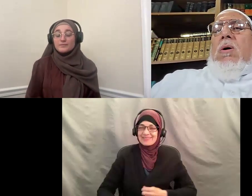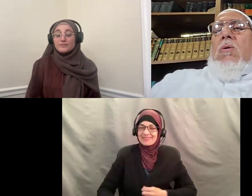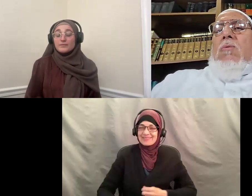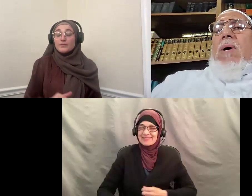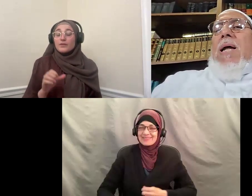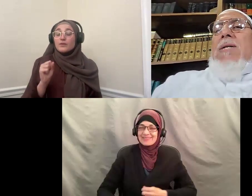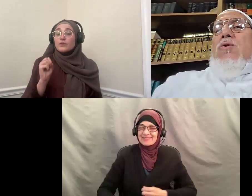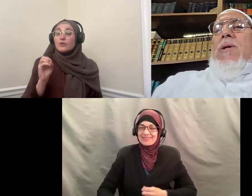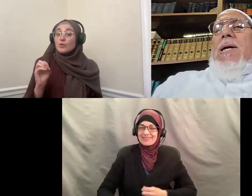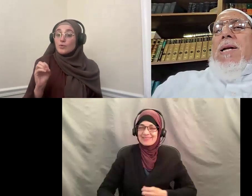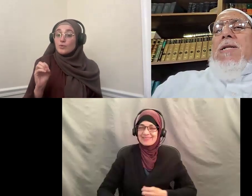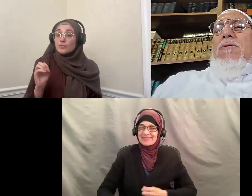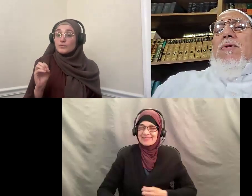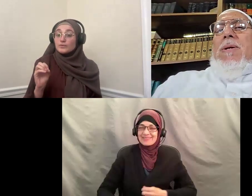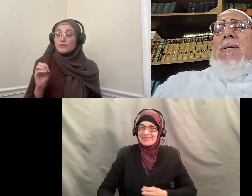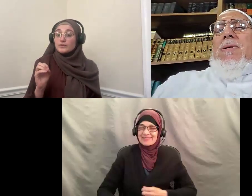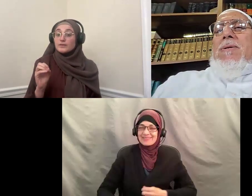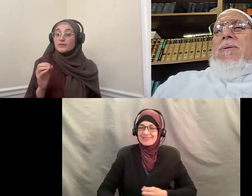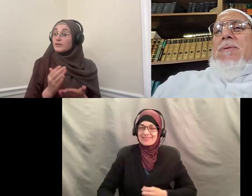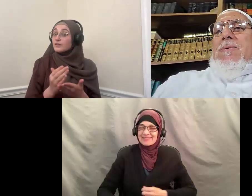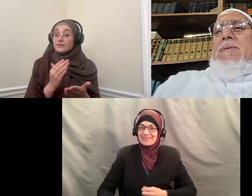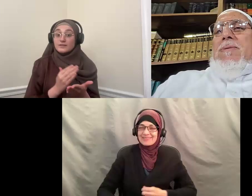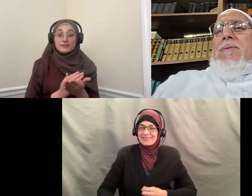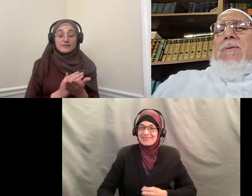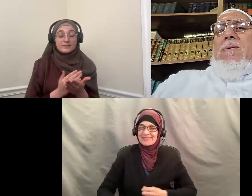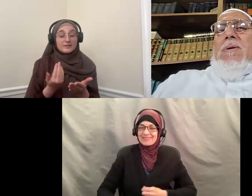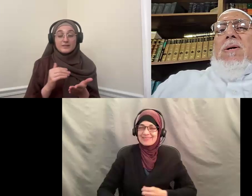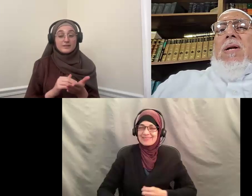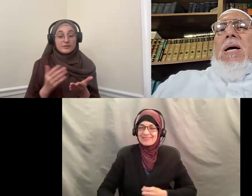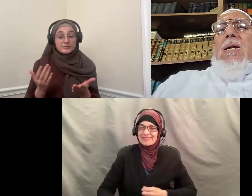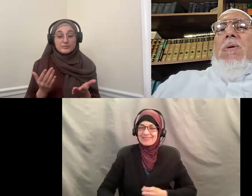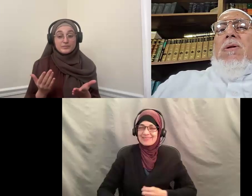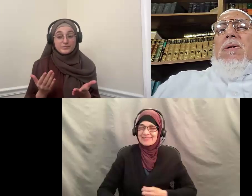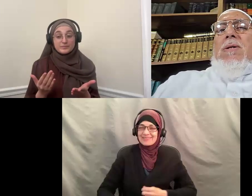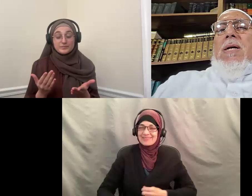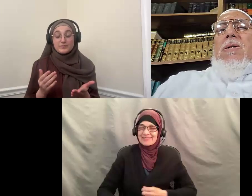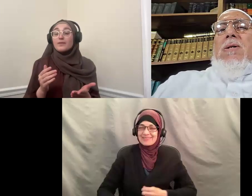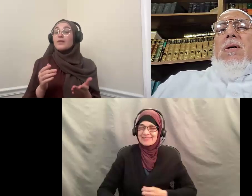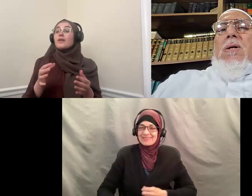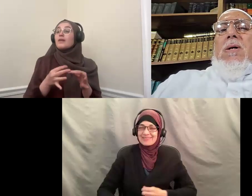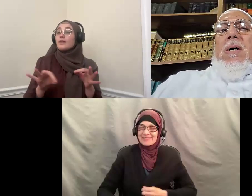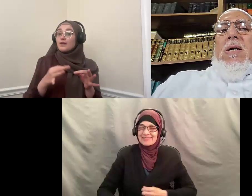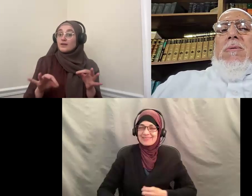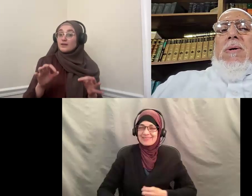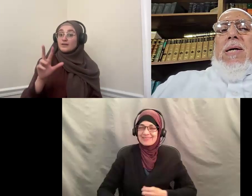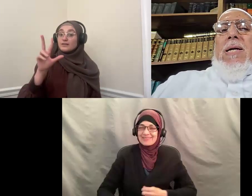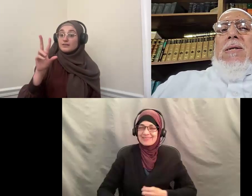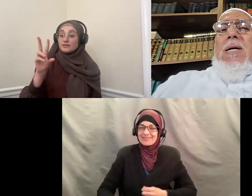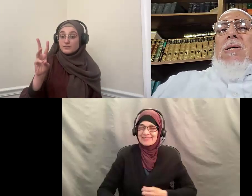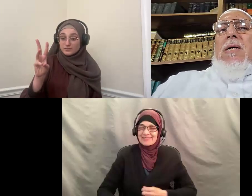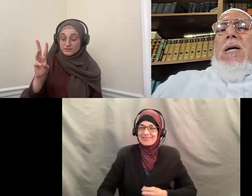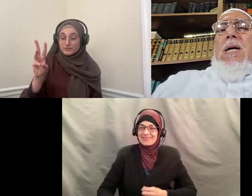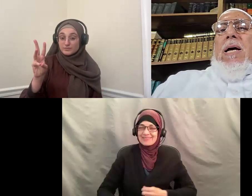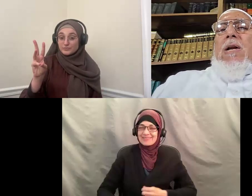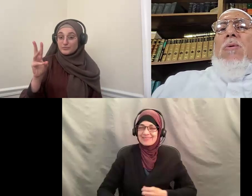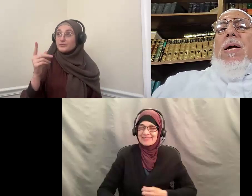So one has to take lesson from this. In ayah number 36, Allah subhanahu wa ta'ala